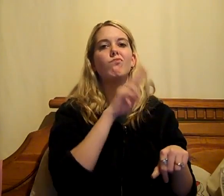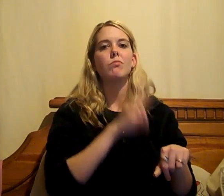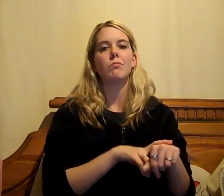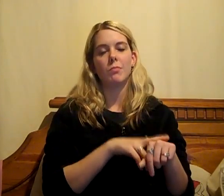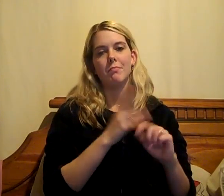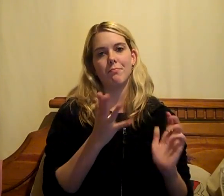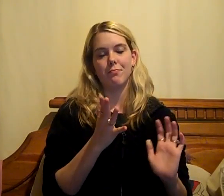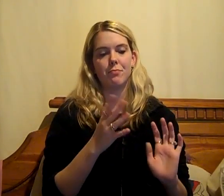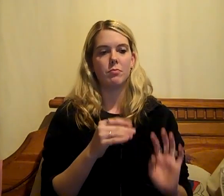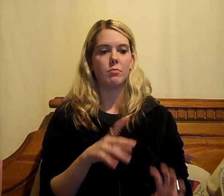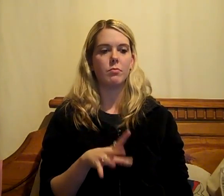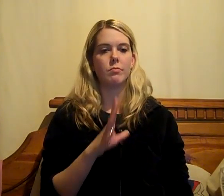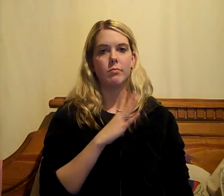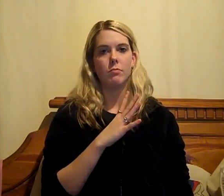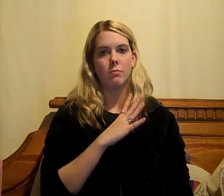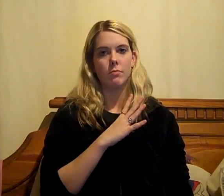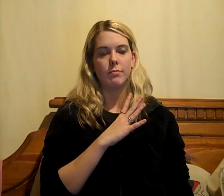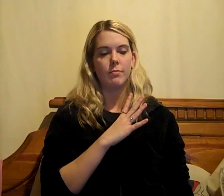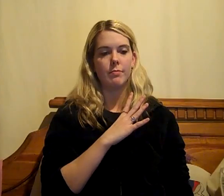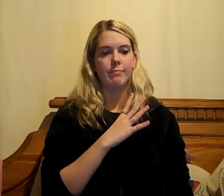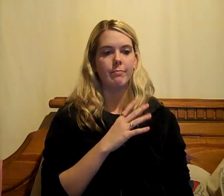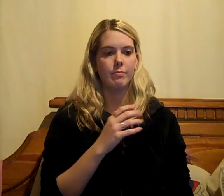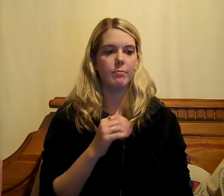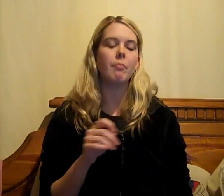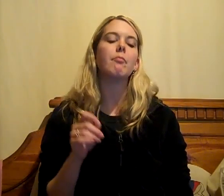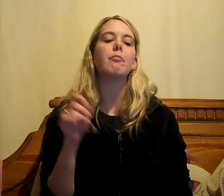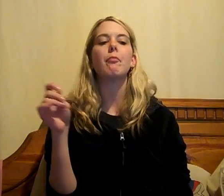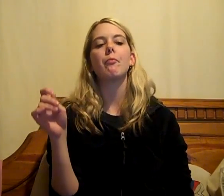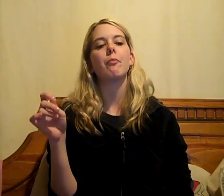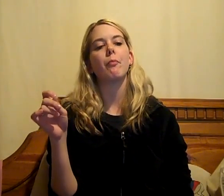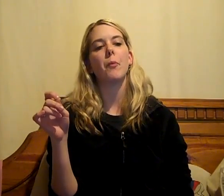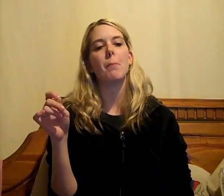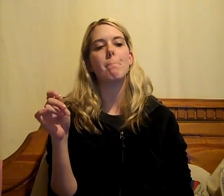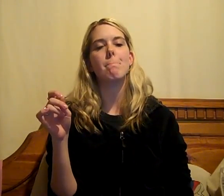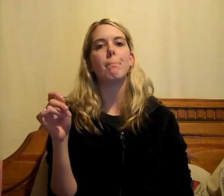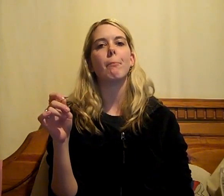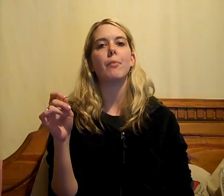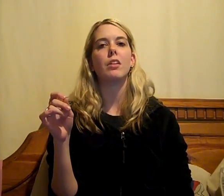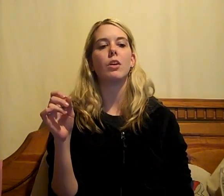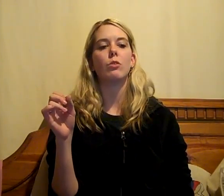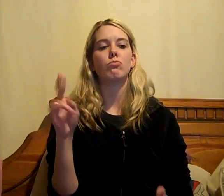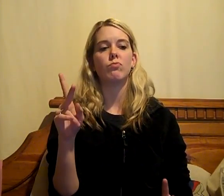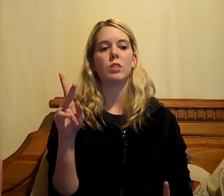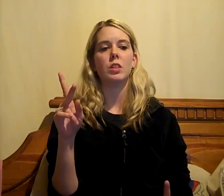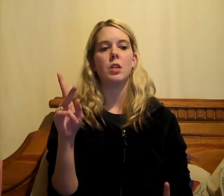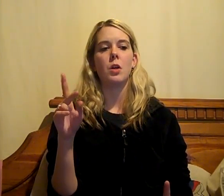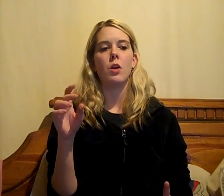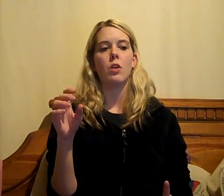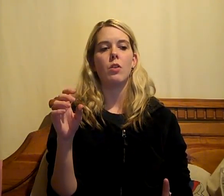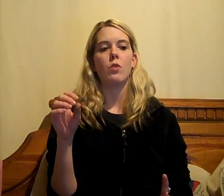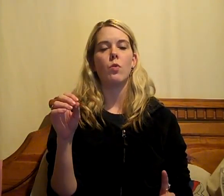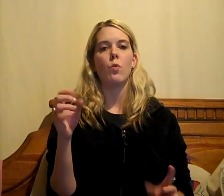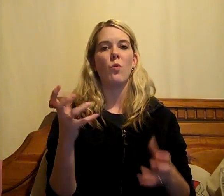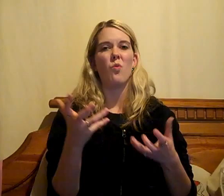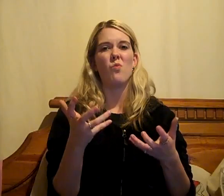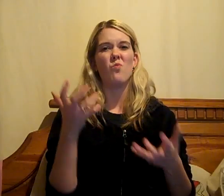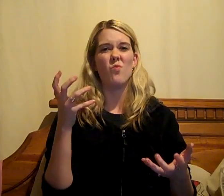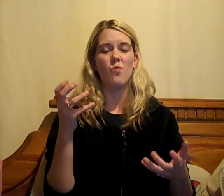little. That's perfectly fine. So I want the darkest on the inside, and then it to be more gradient,